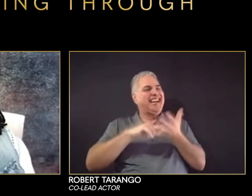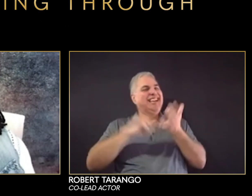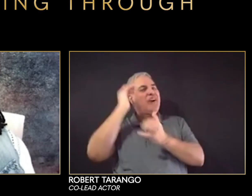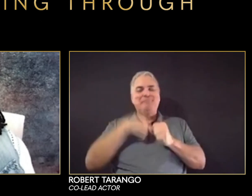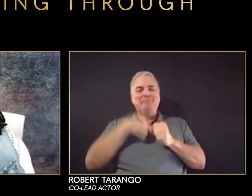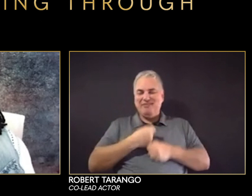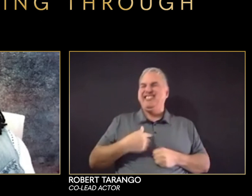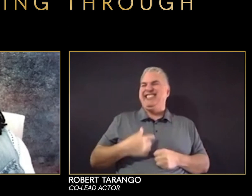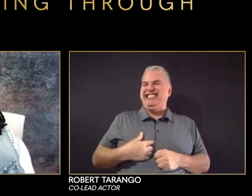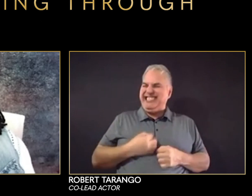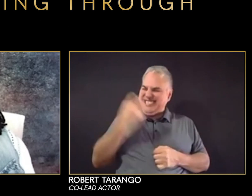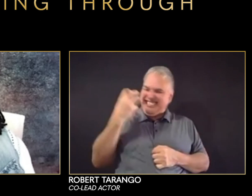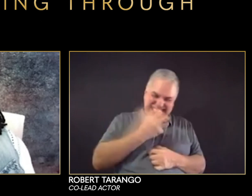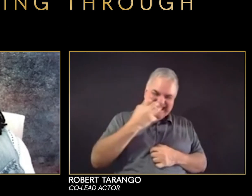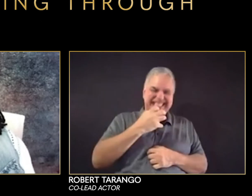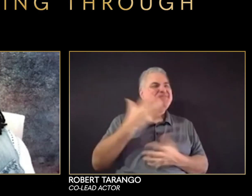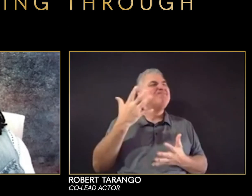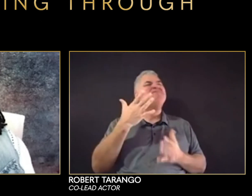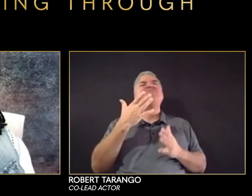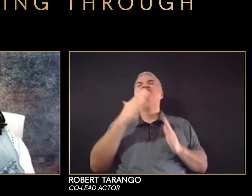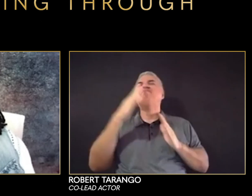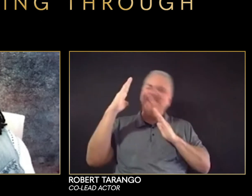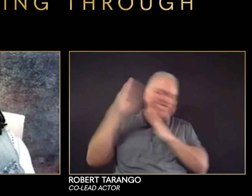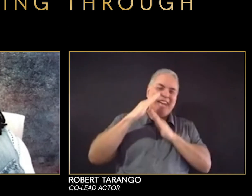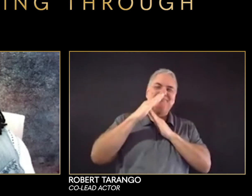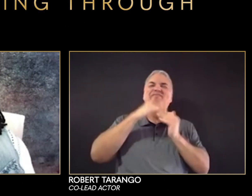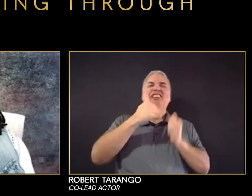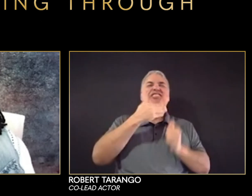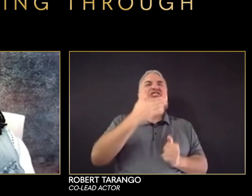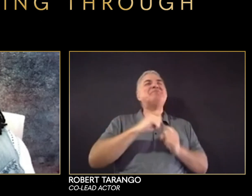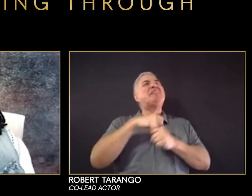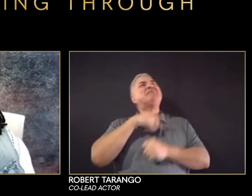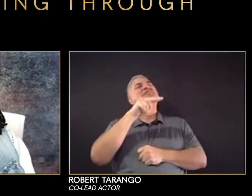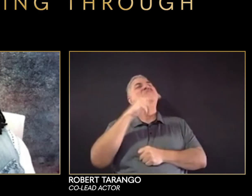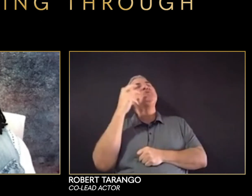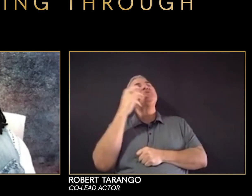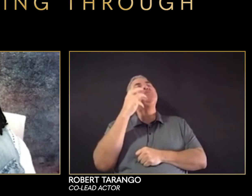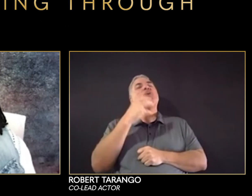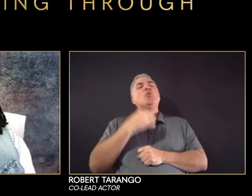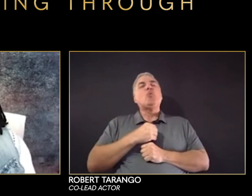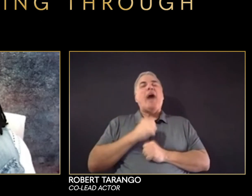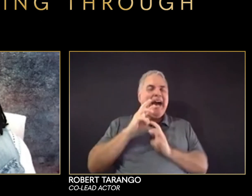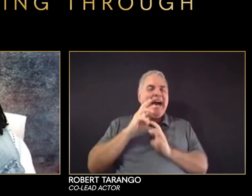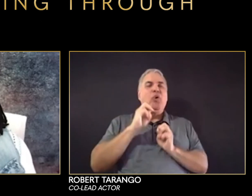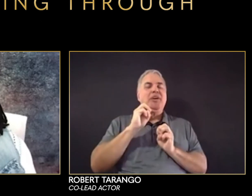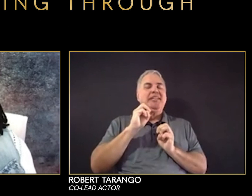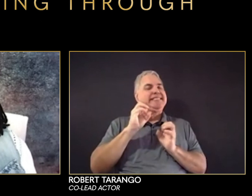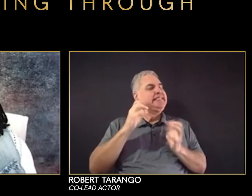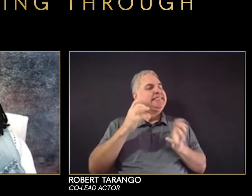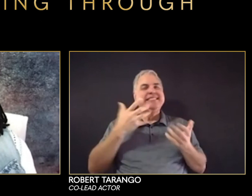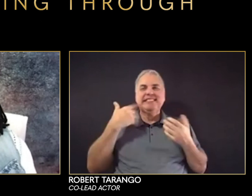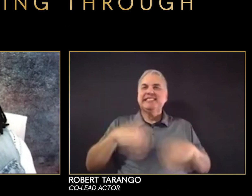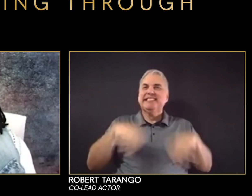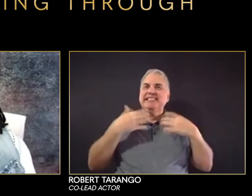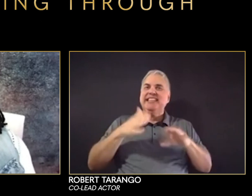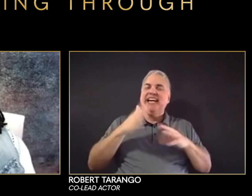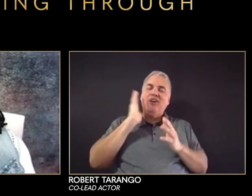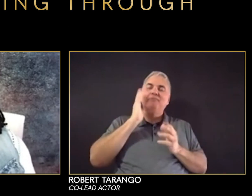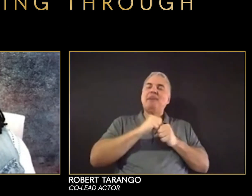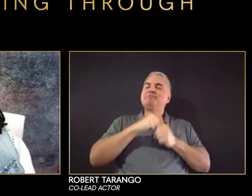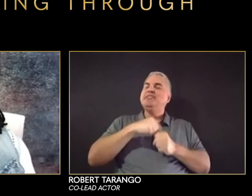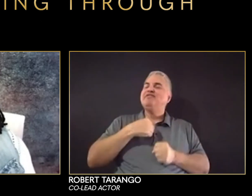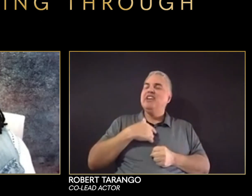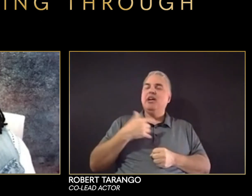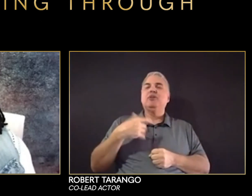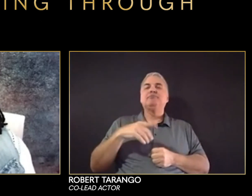still in awe from that experience. And I couldn't stop smiling the entire time to realize that, wow, I made